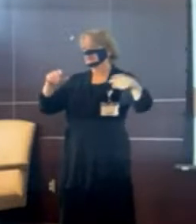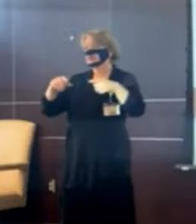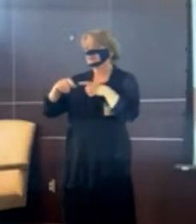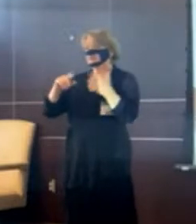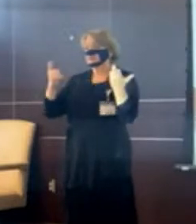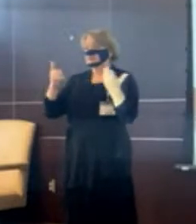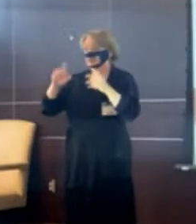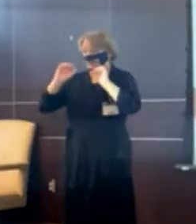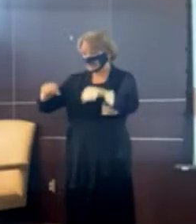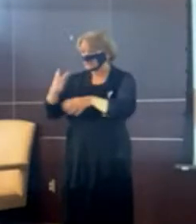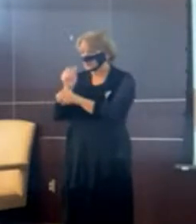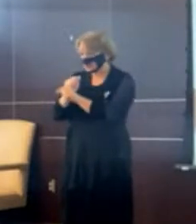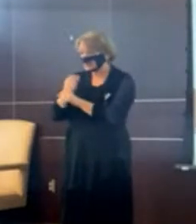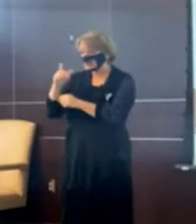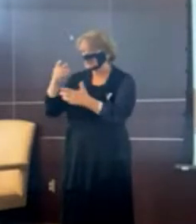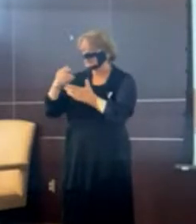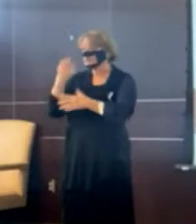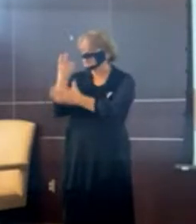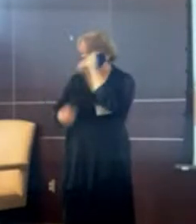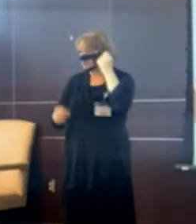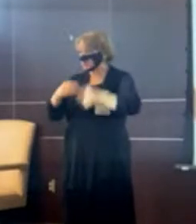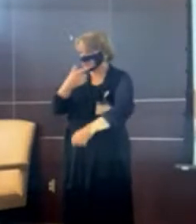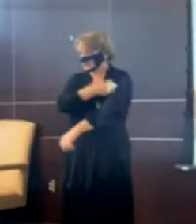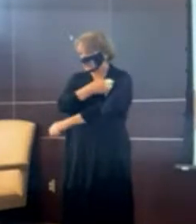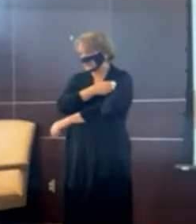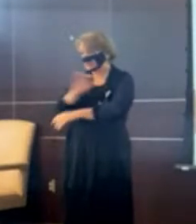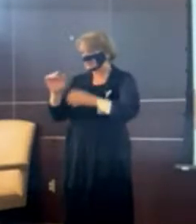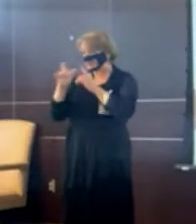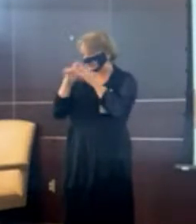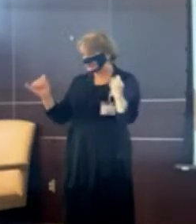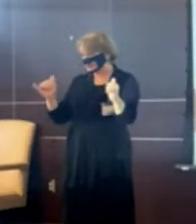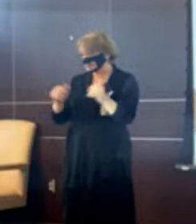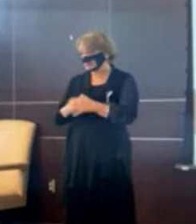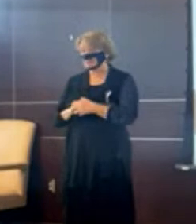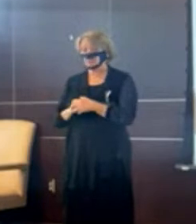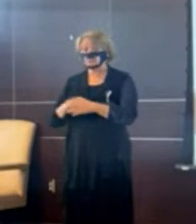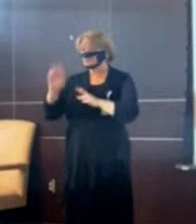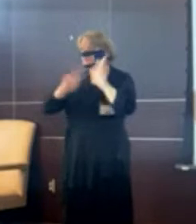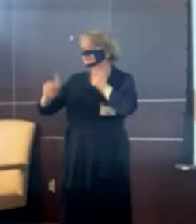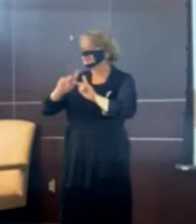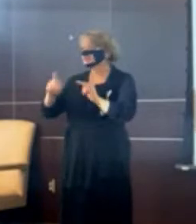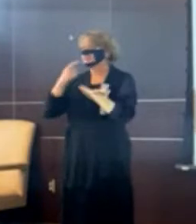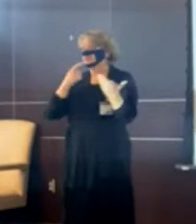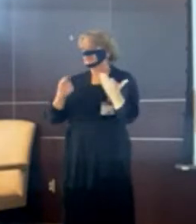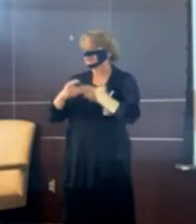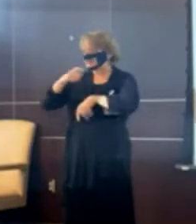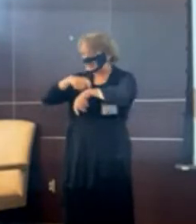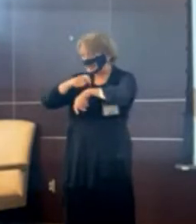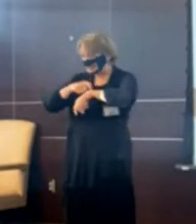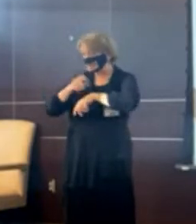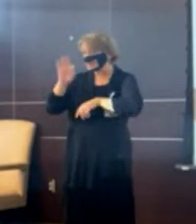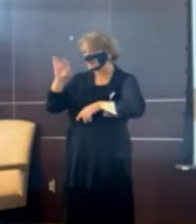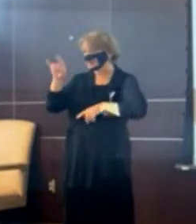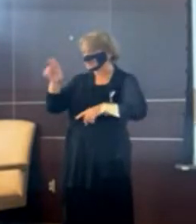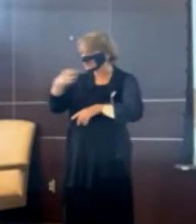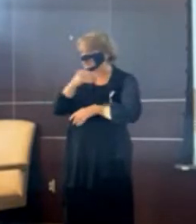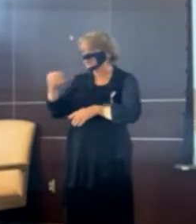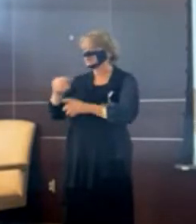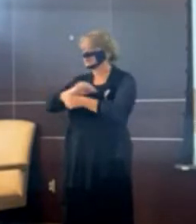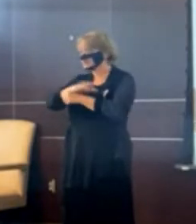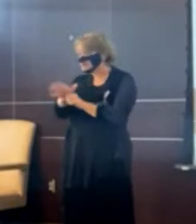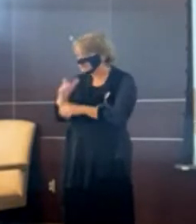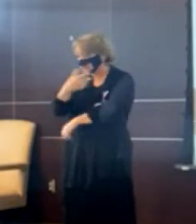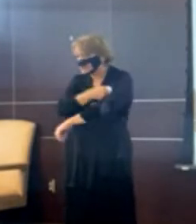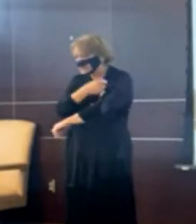at the same time, just. Yeah, so just real quickly, people have asked about getting the timing of flu shots and COVID